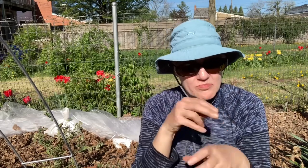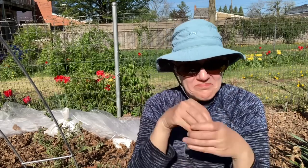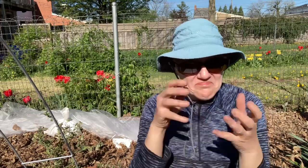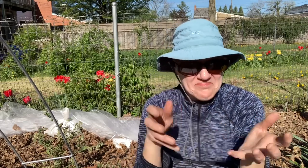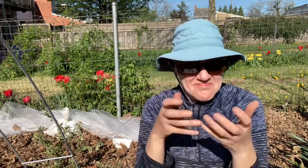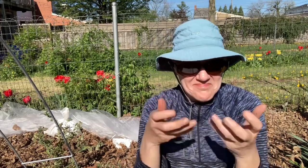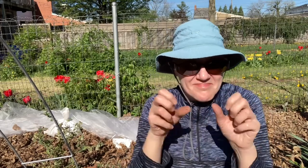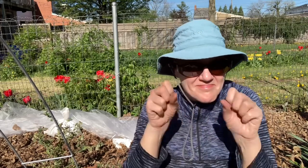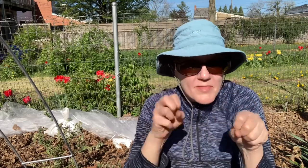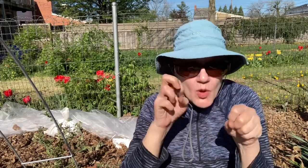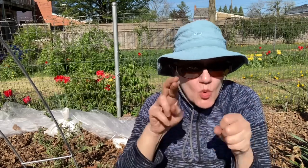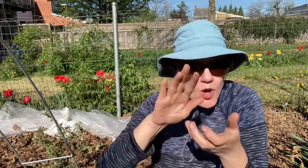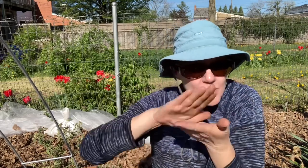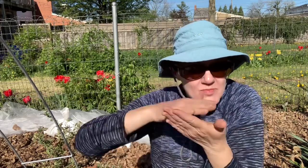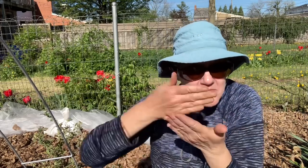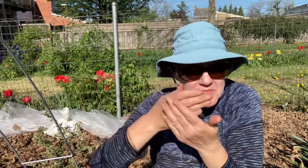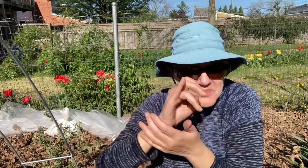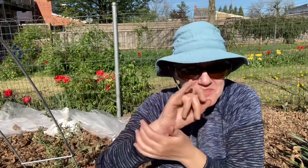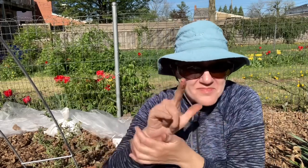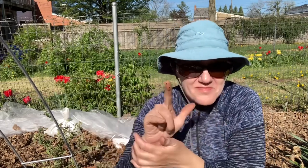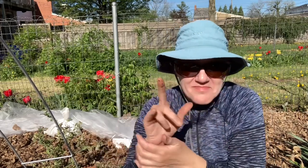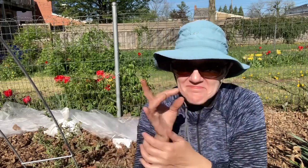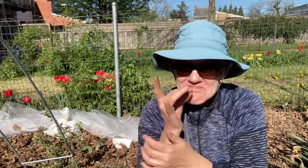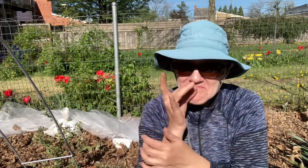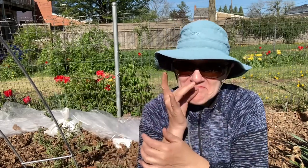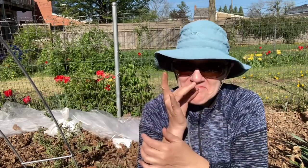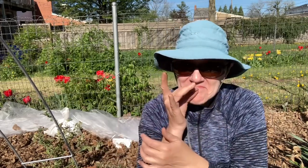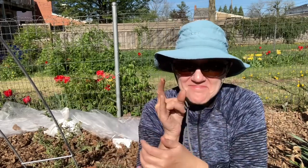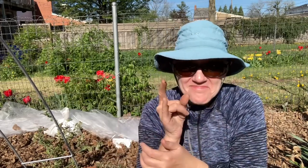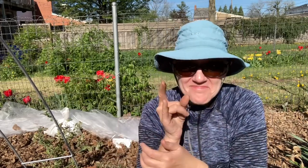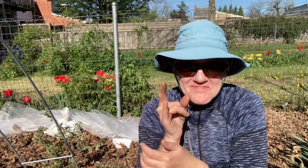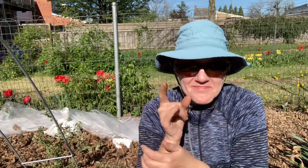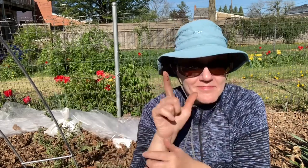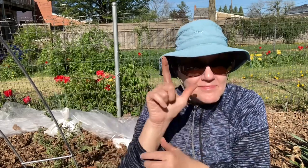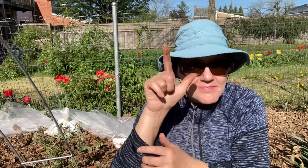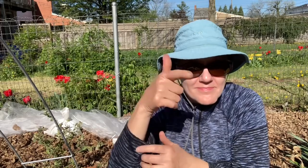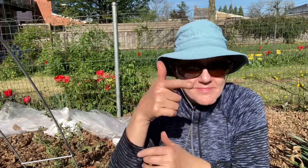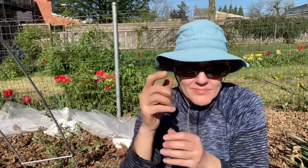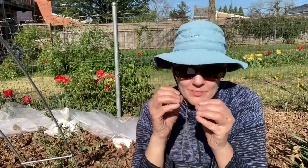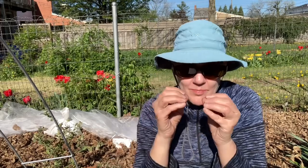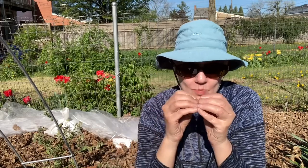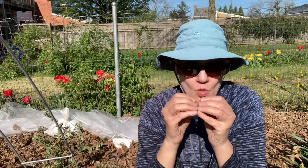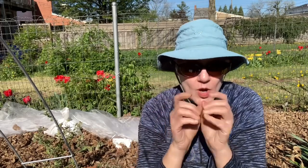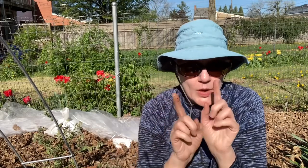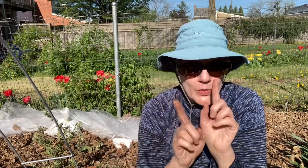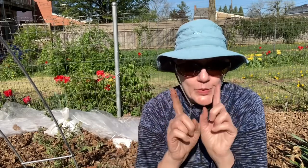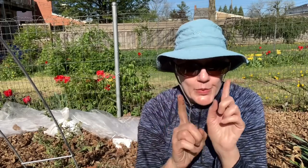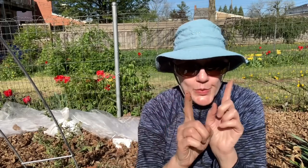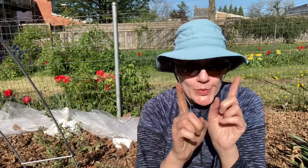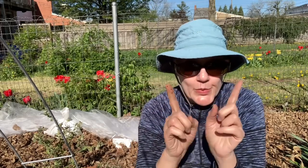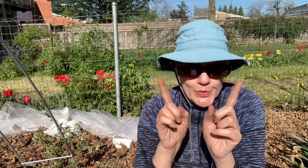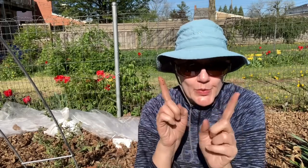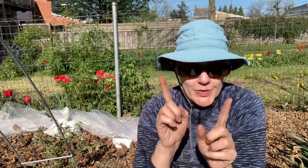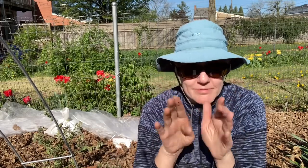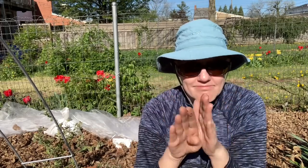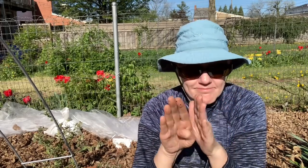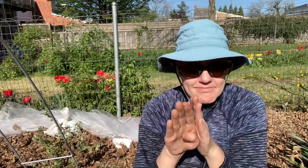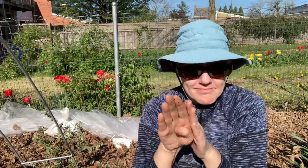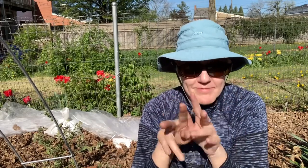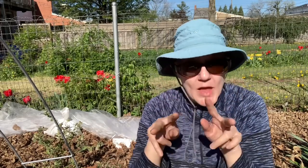And you can chop it all up and use it as a salad or to cook it in oil, and it is delicious. Later, more side shoots